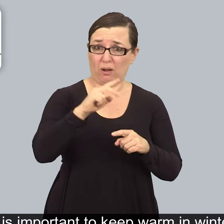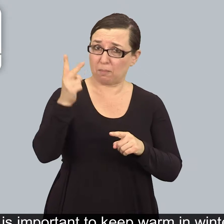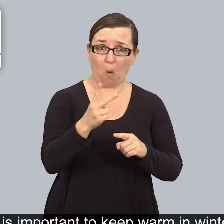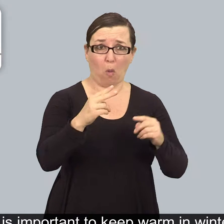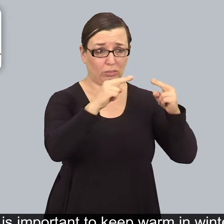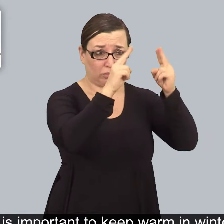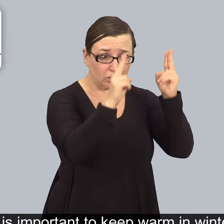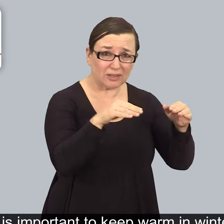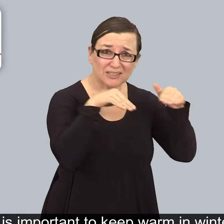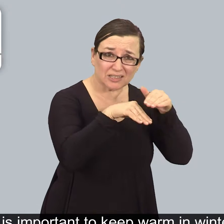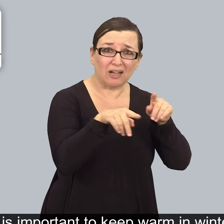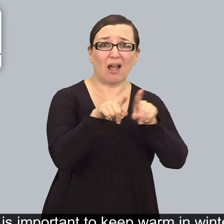outdoors.